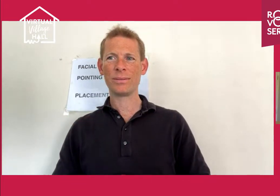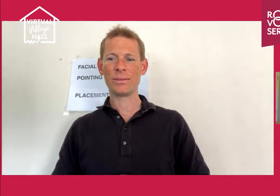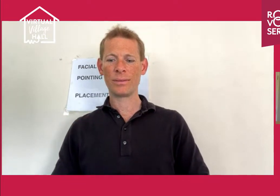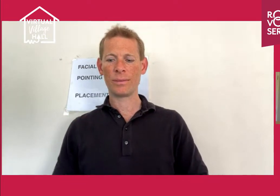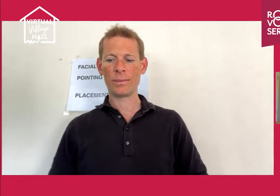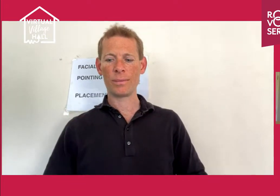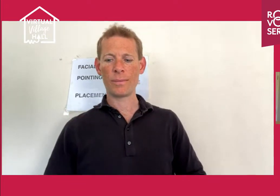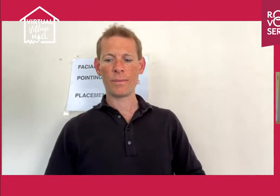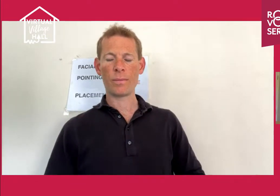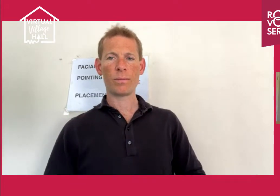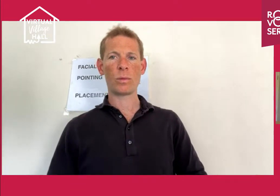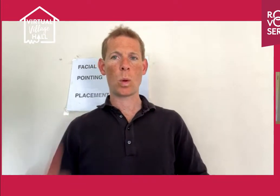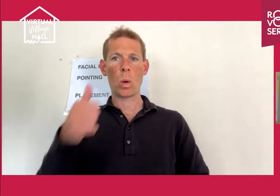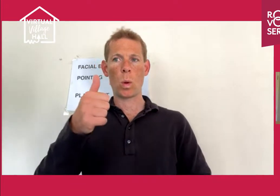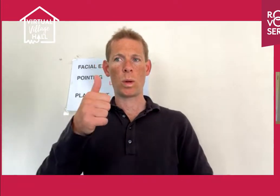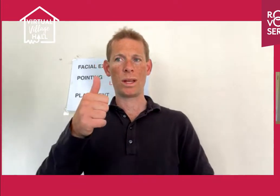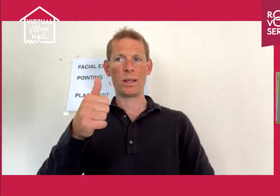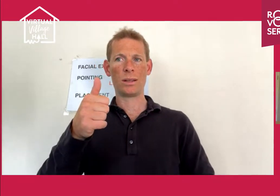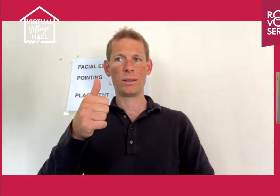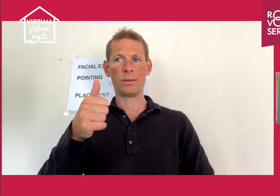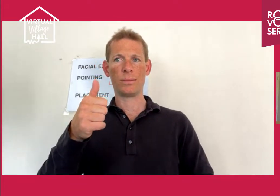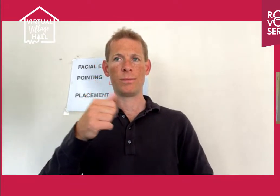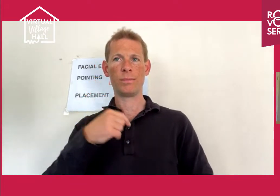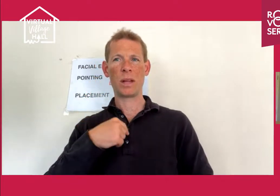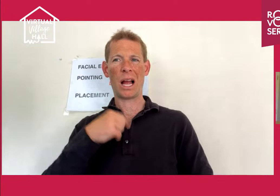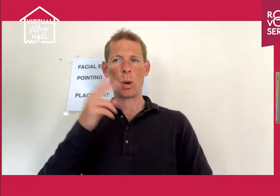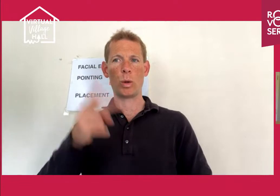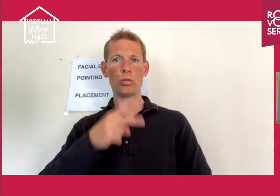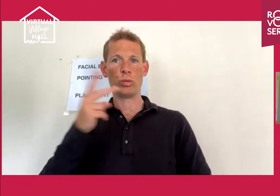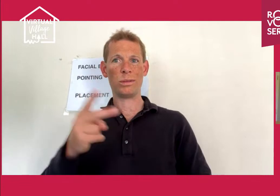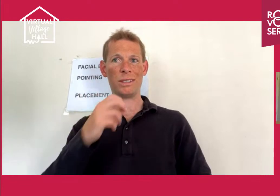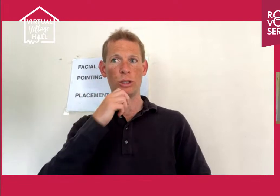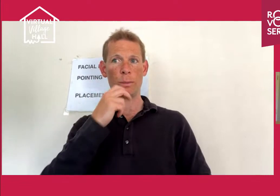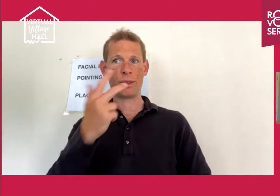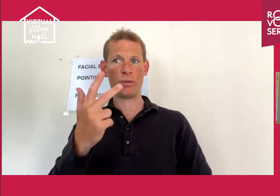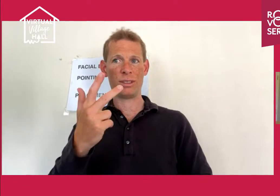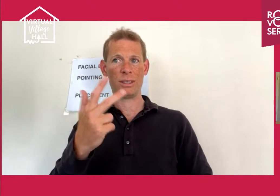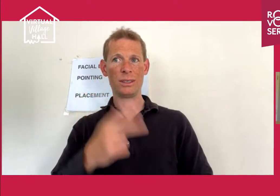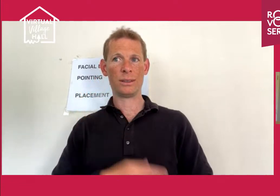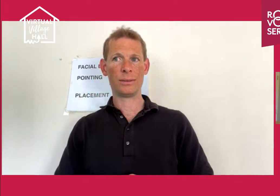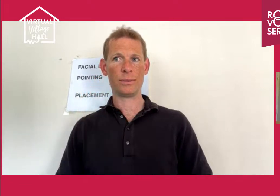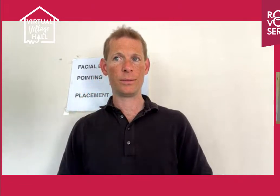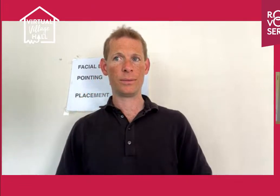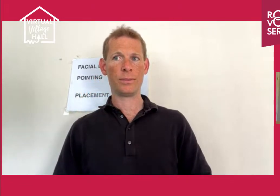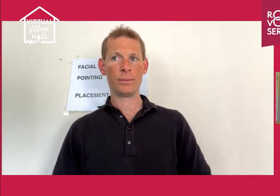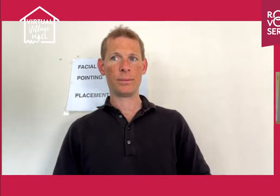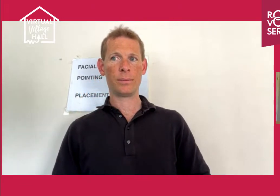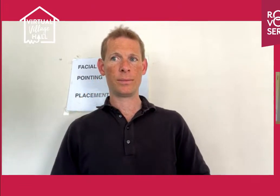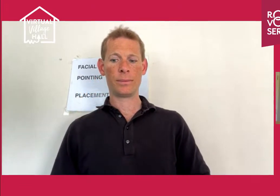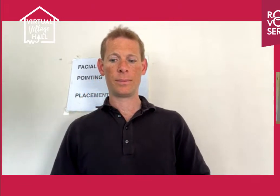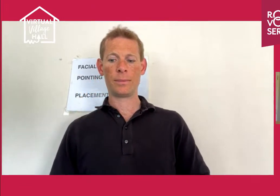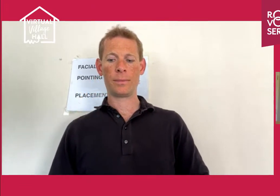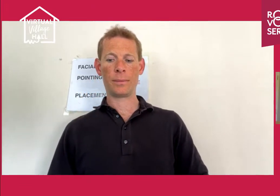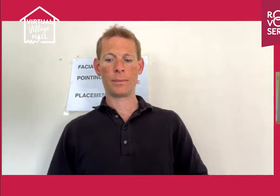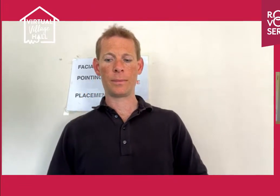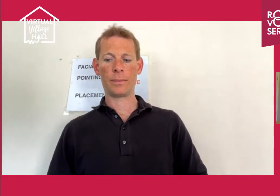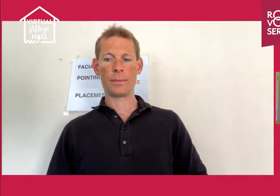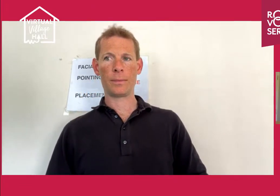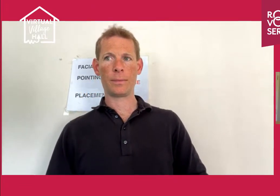I think maybe I've frozen on some of your screens. Hopefully you can see me okay. I'm going to repeat number 3 here because I